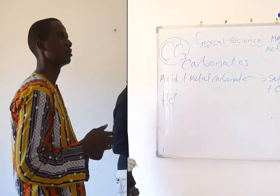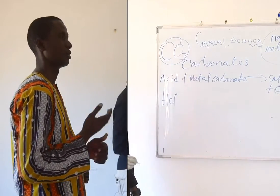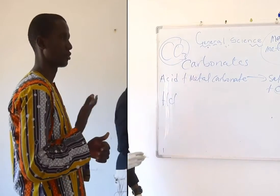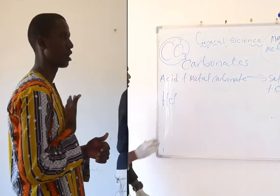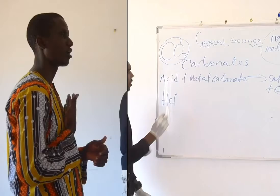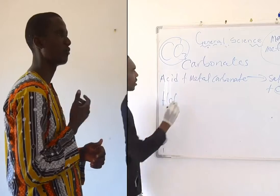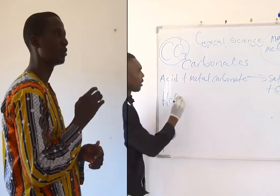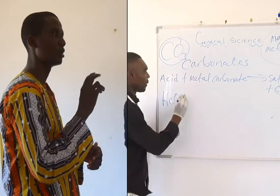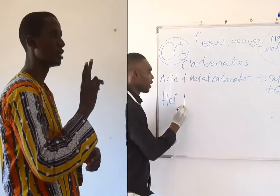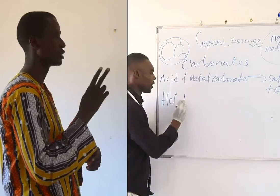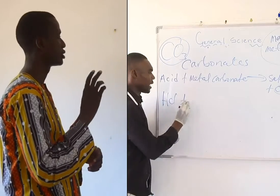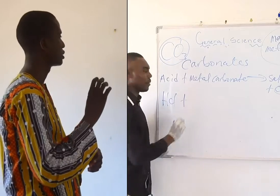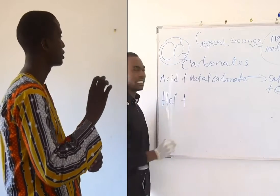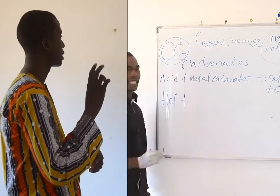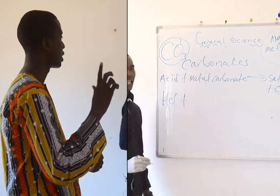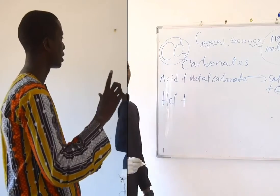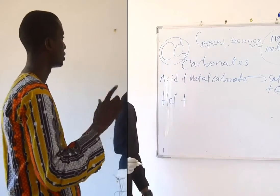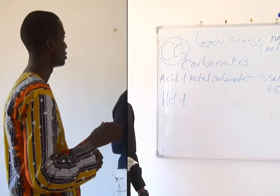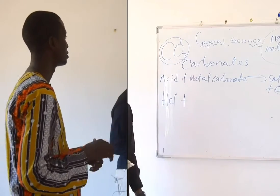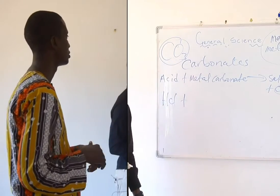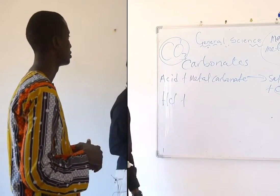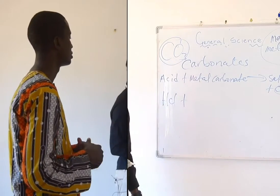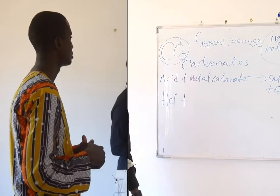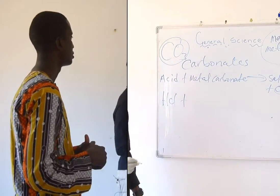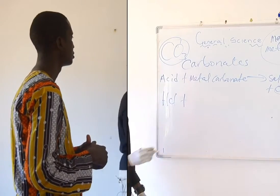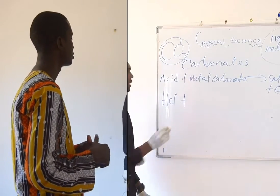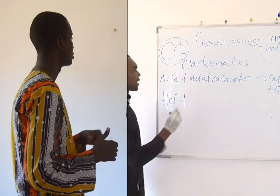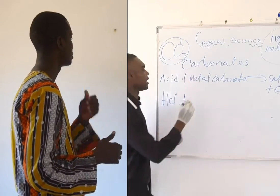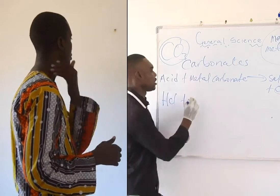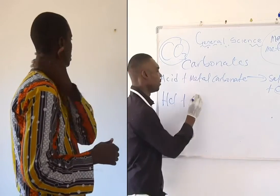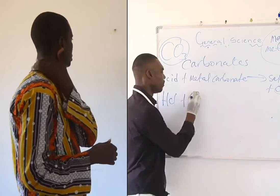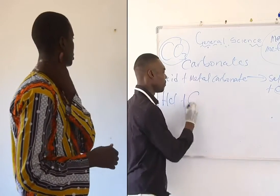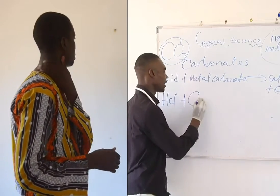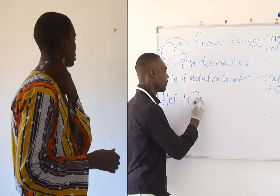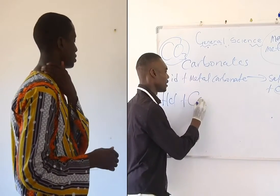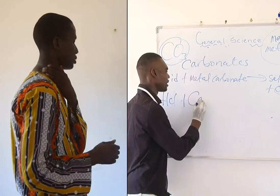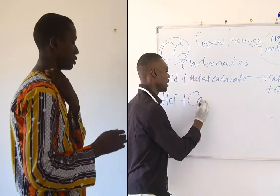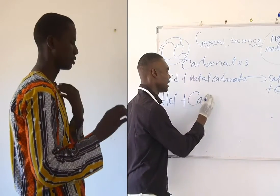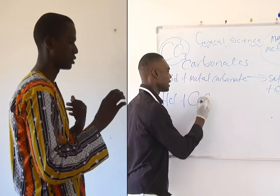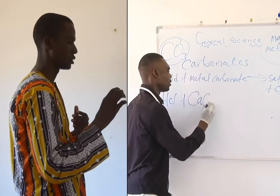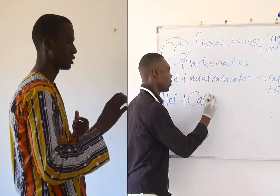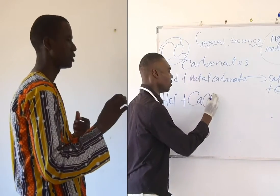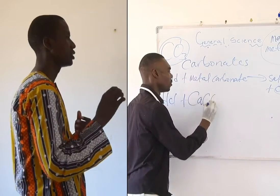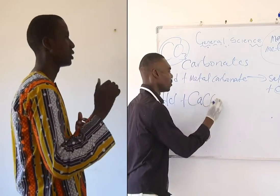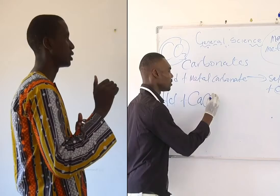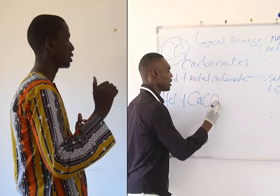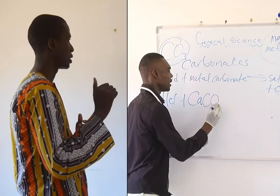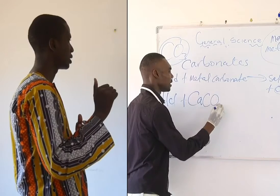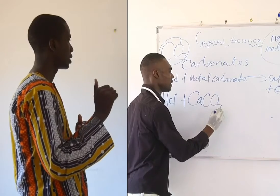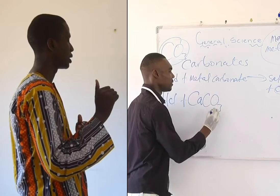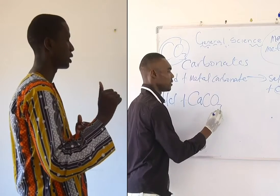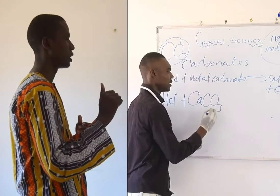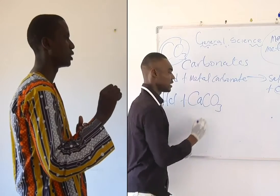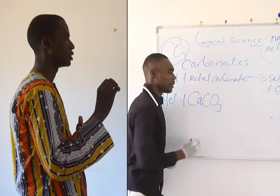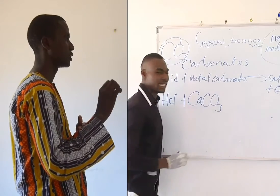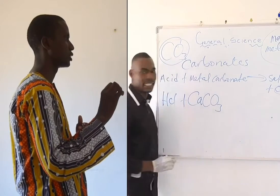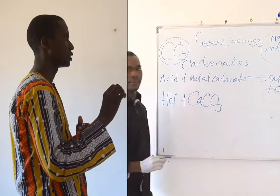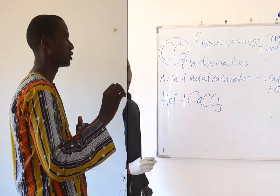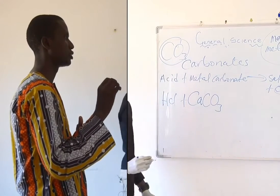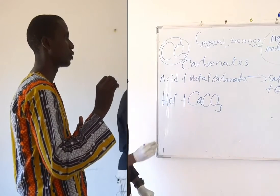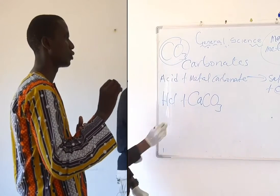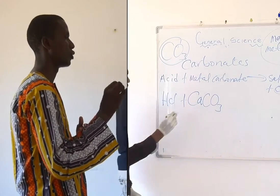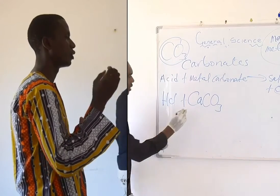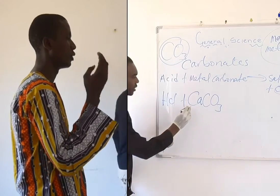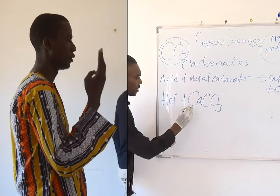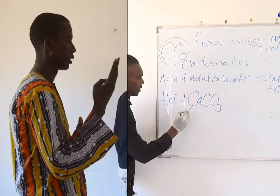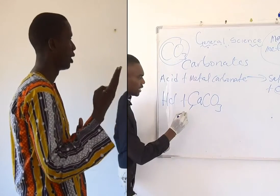acid, combined with a certain metal carbonate, that is calcium carbonate, CaCO3. This is a metal